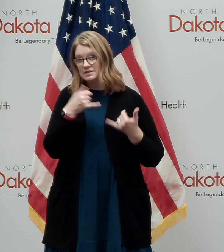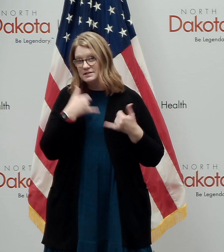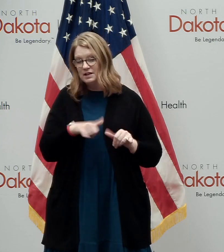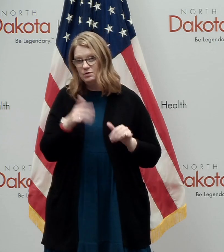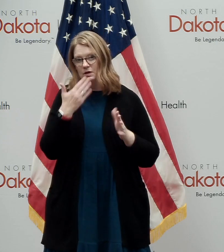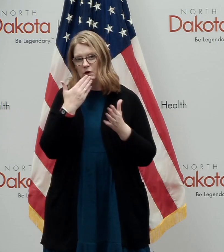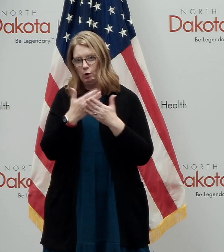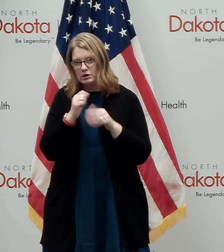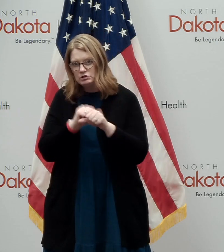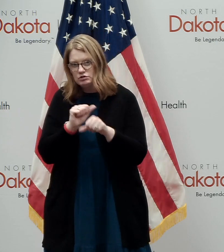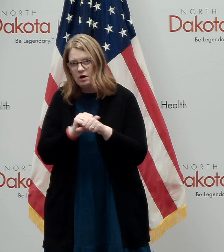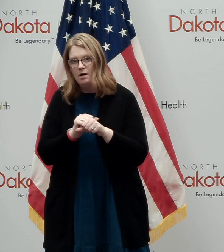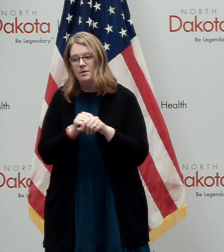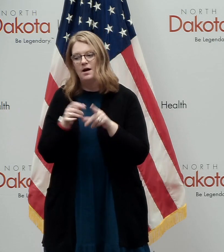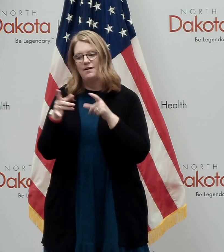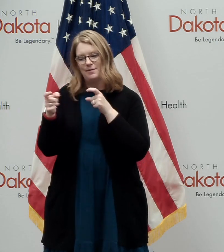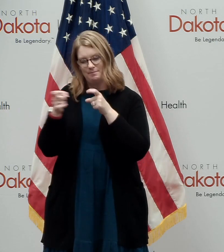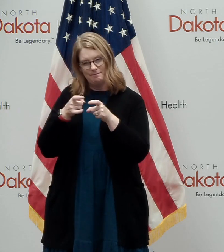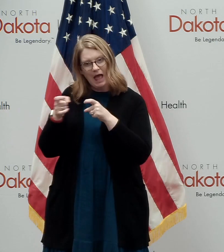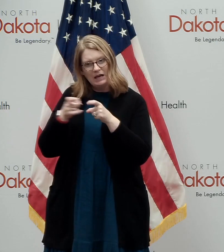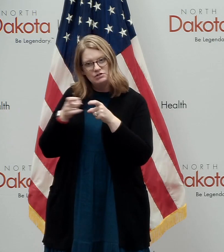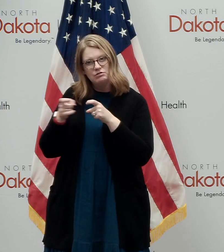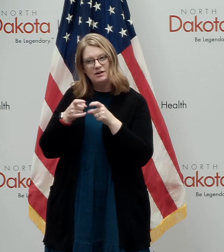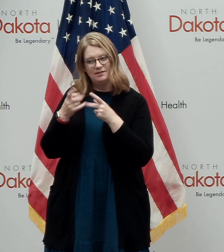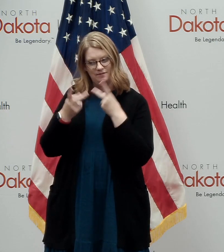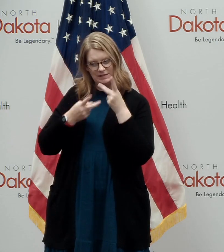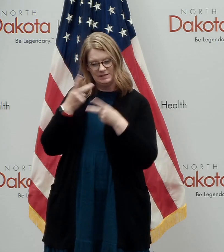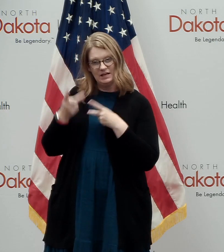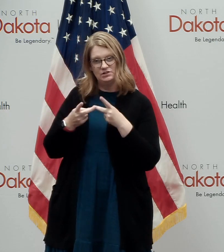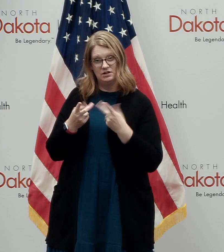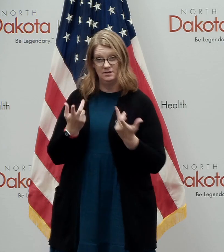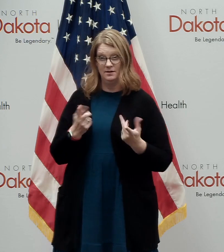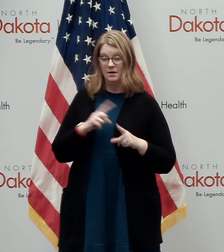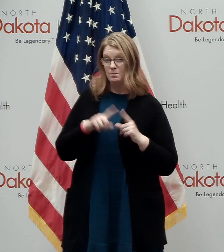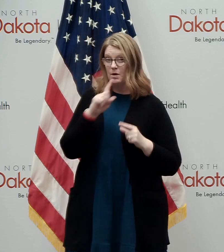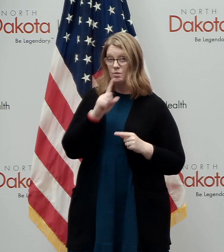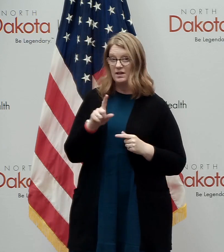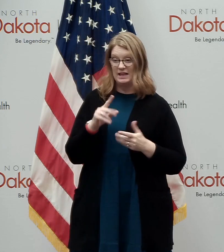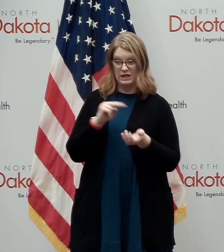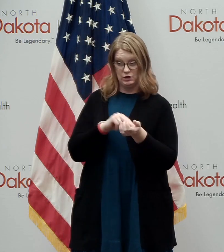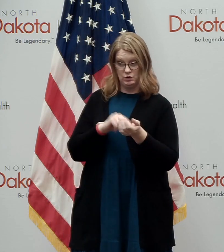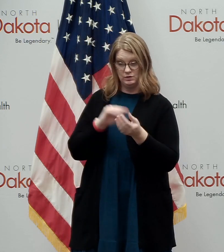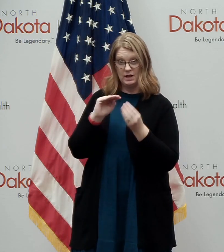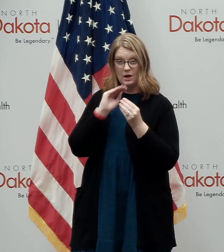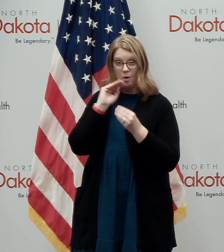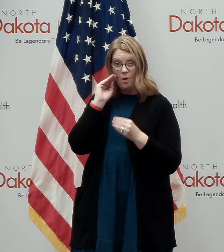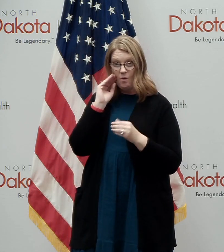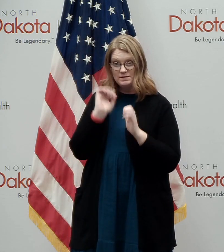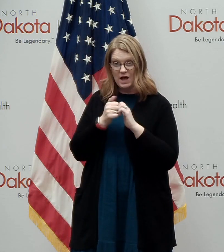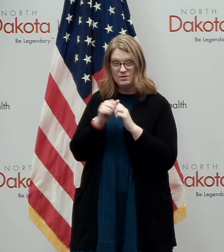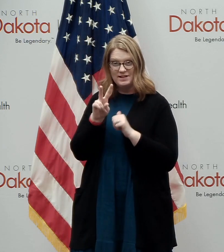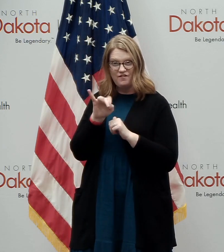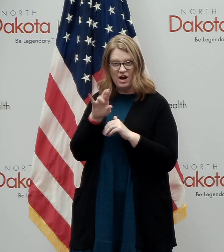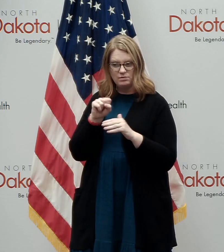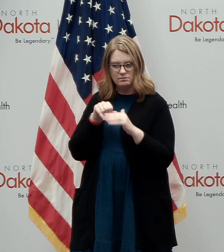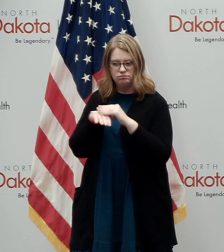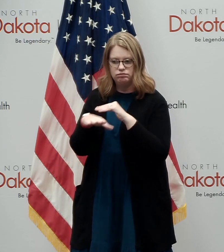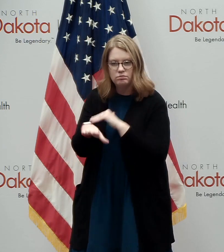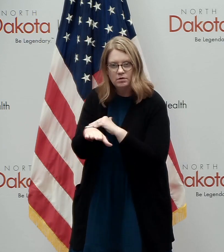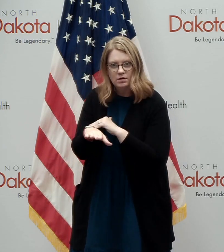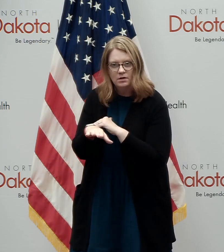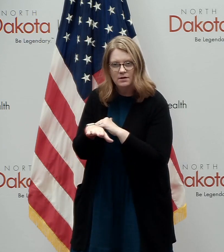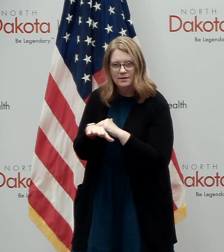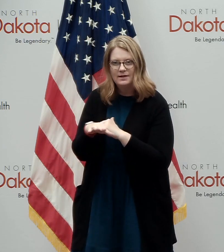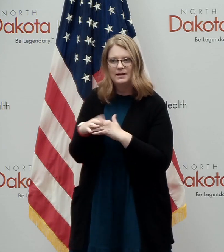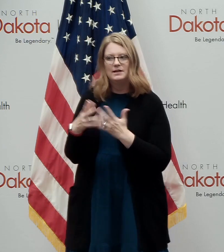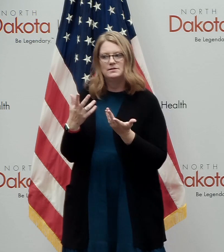of managing visitation. The way it's getting into the nursing homes is through healthcare workers. Those healthcare workers are a reflection of the